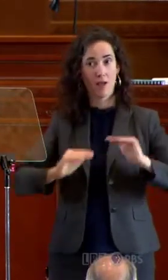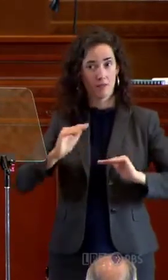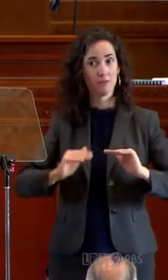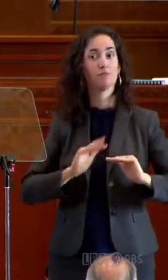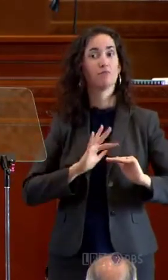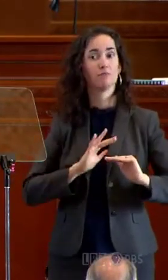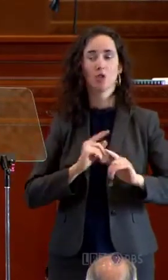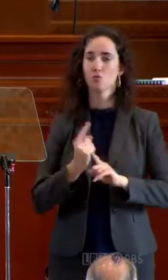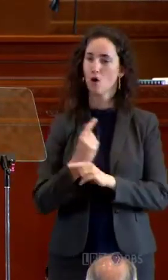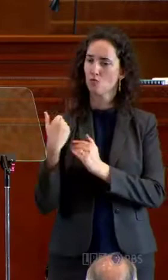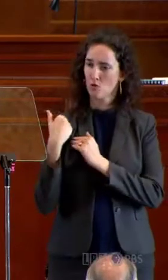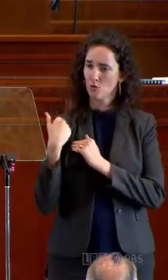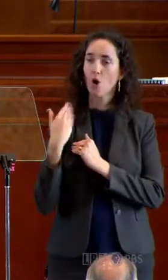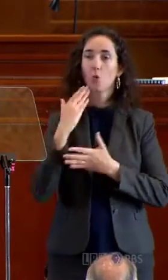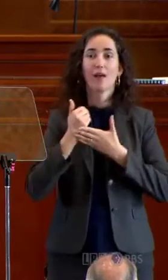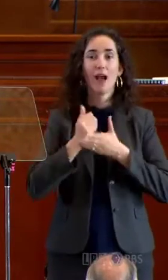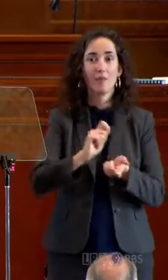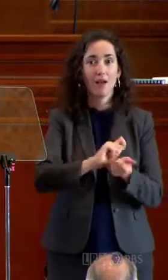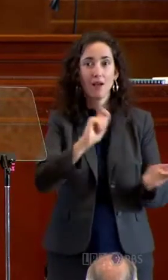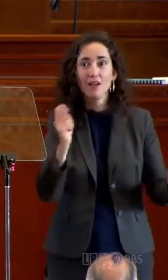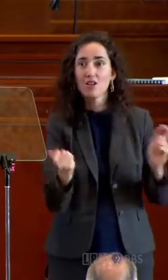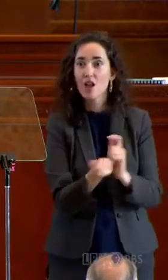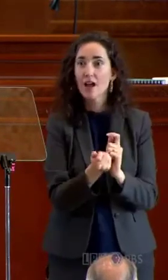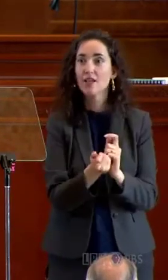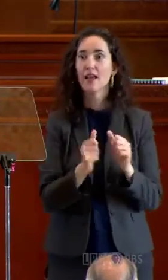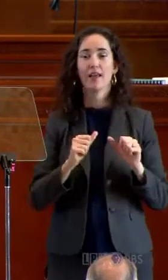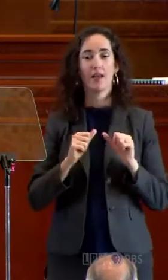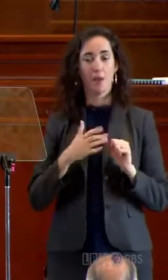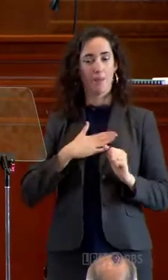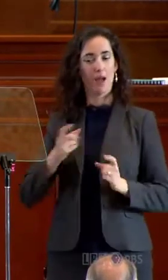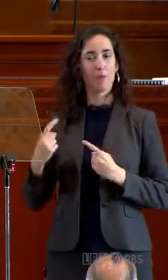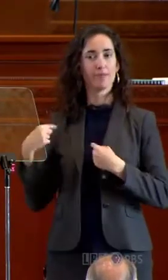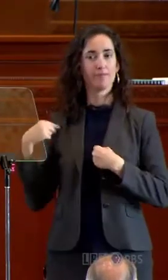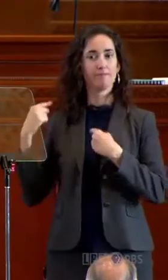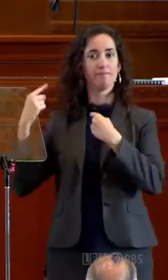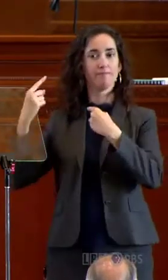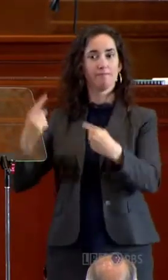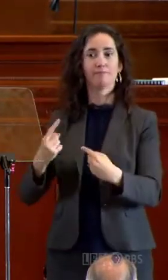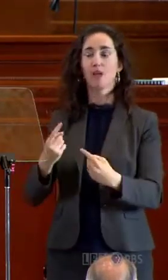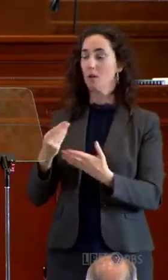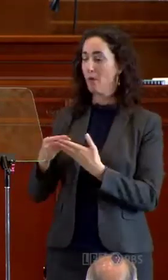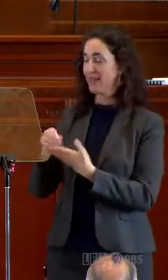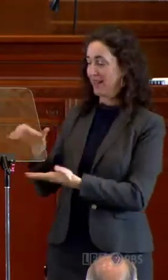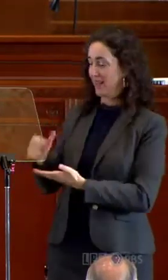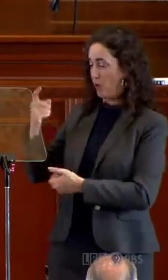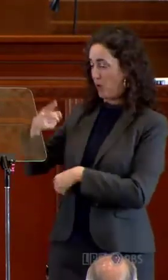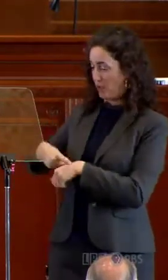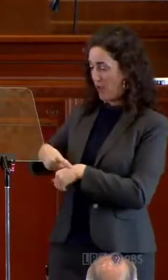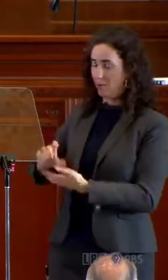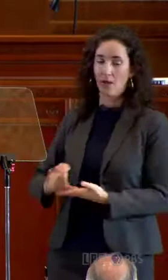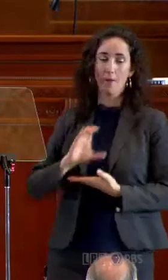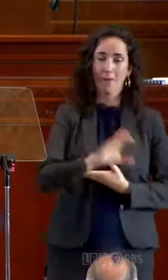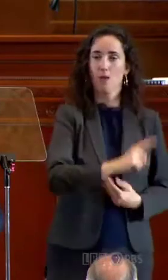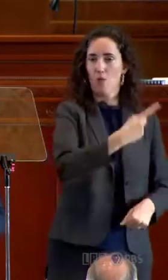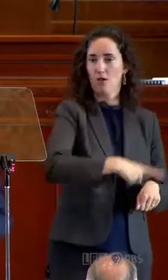responsible, transformational, and it continues my administration's practice of using only one-time dollars for one-time expenditures.